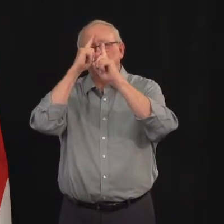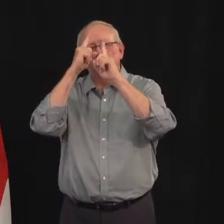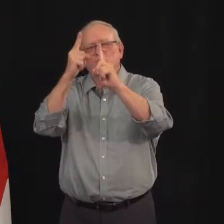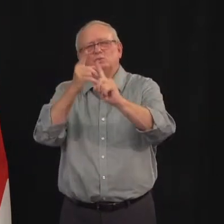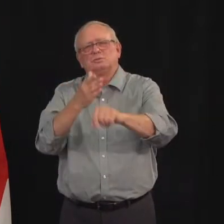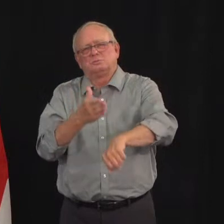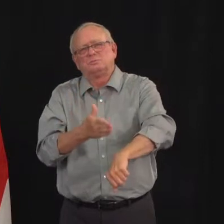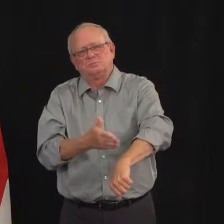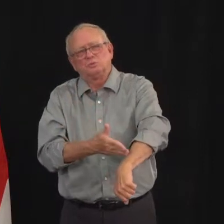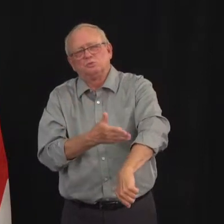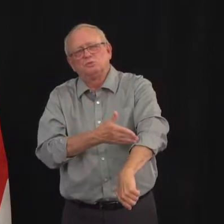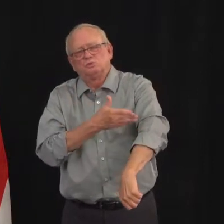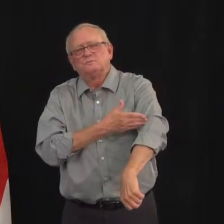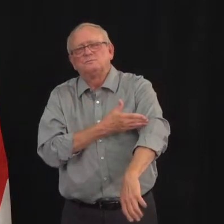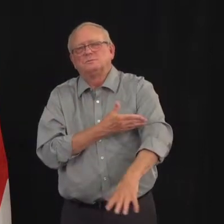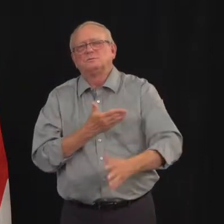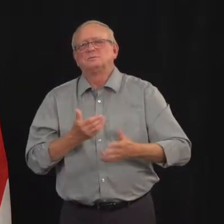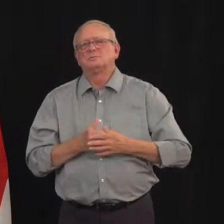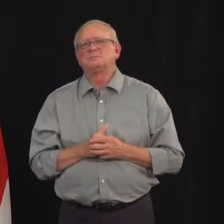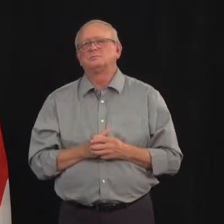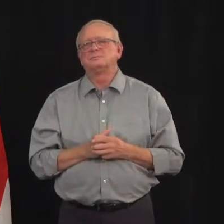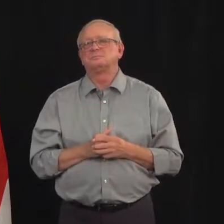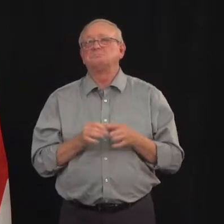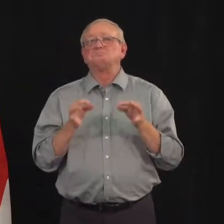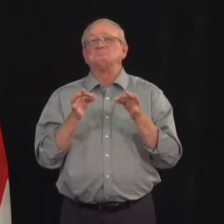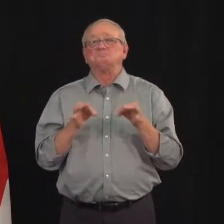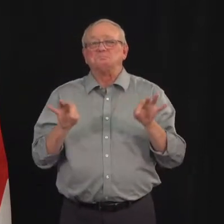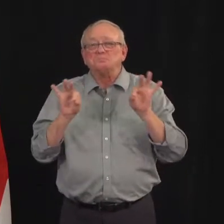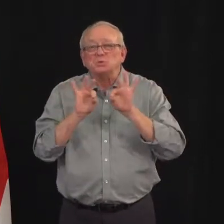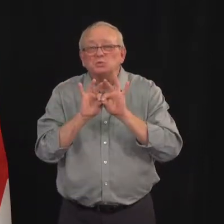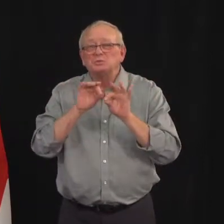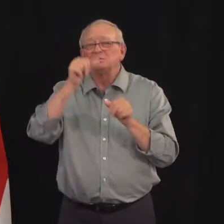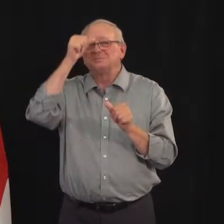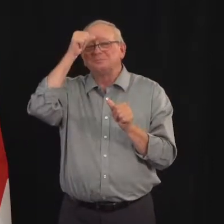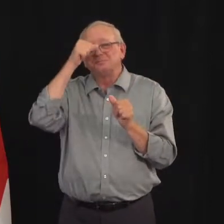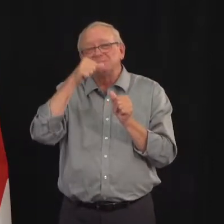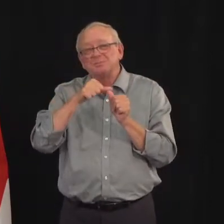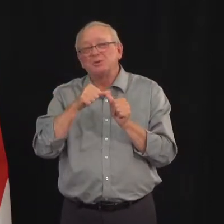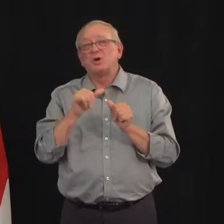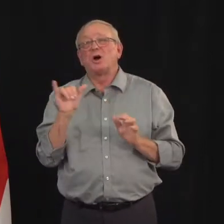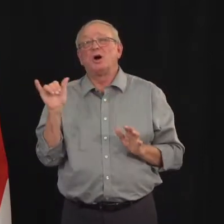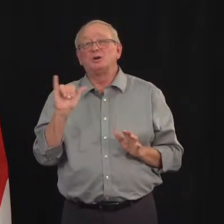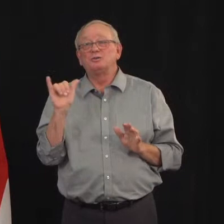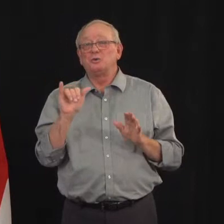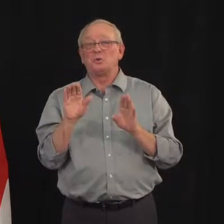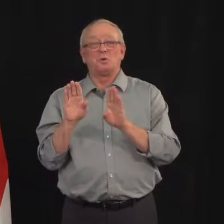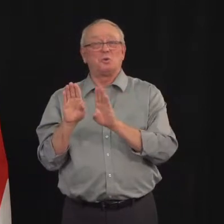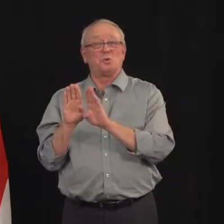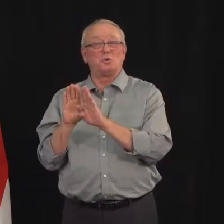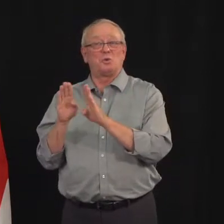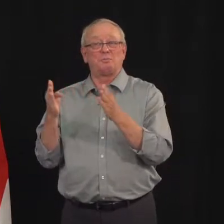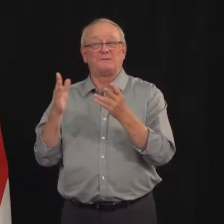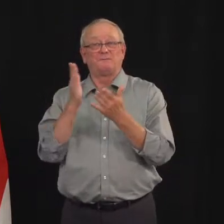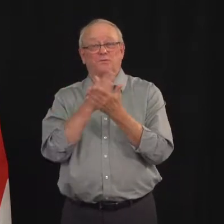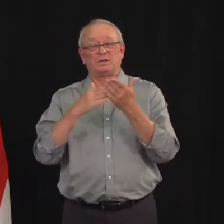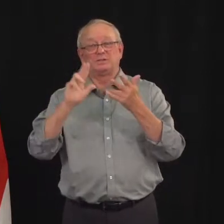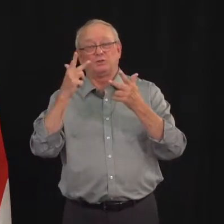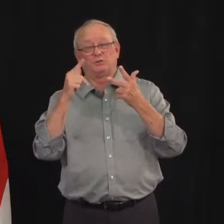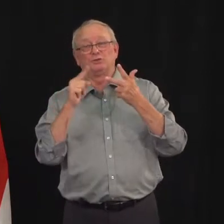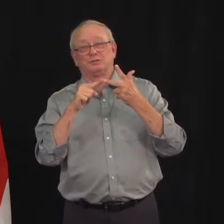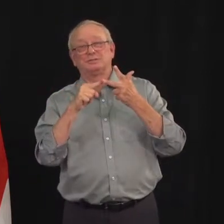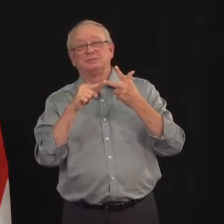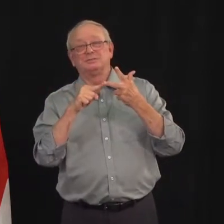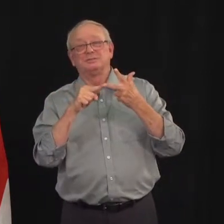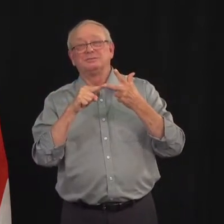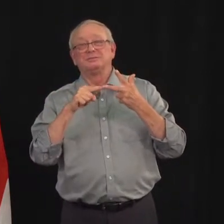improving. And it is important to remember as well that as we have moved into relaunch, there are many other health services that had been